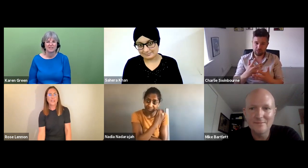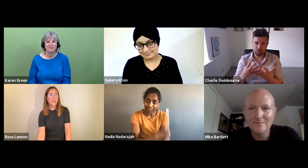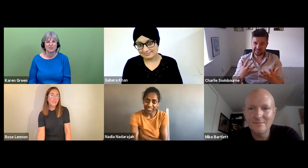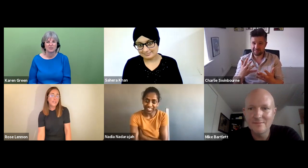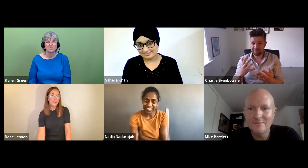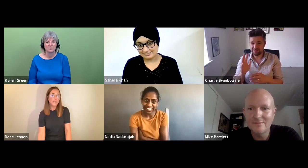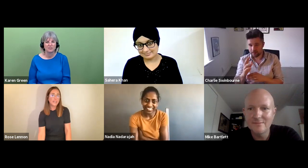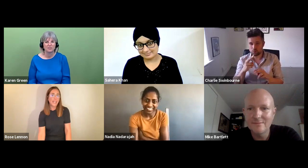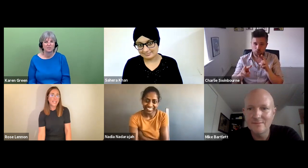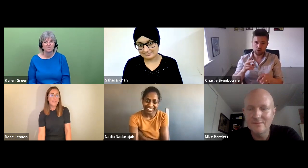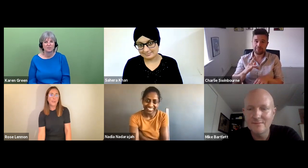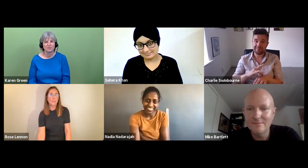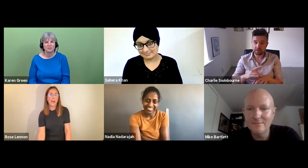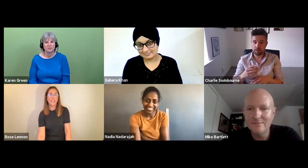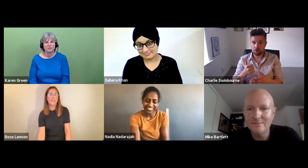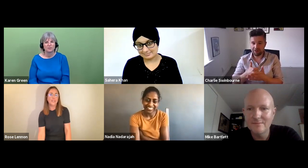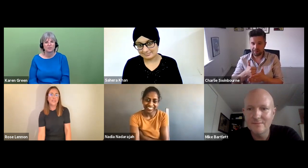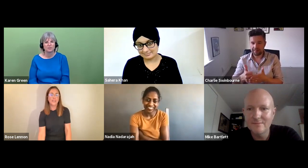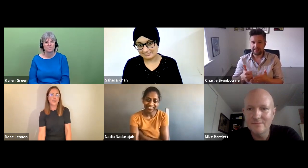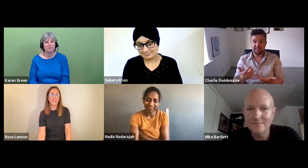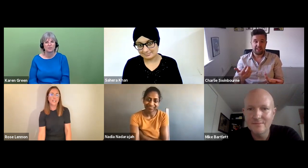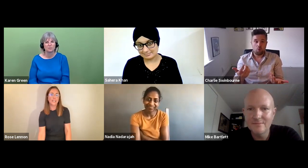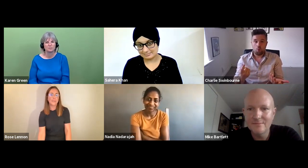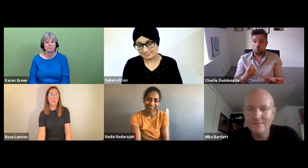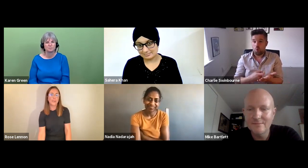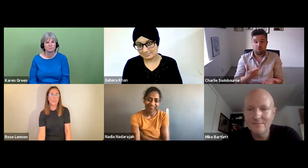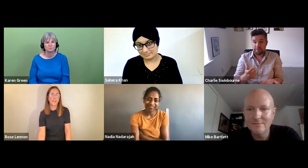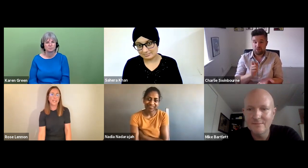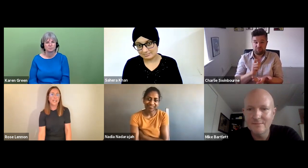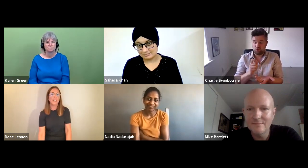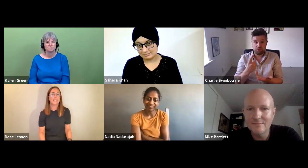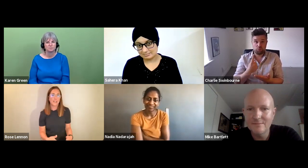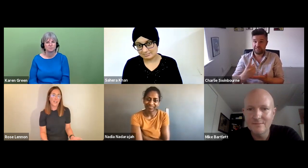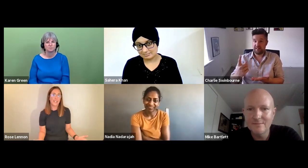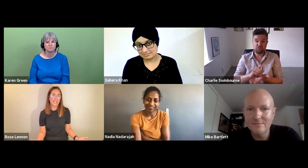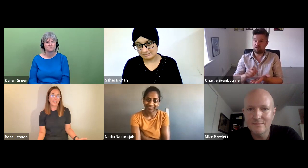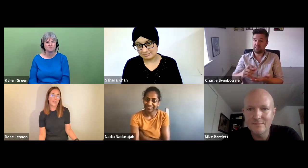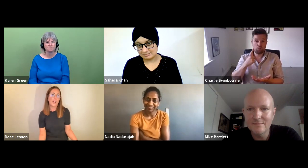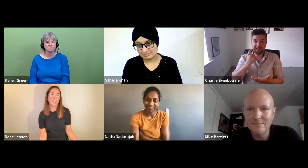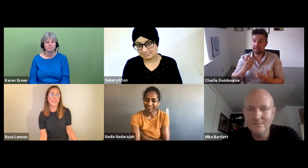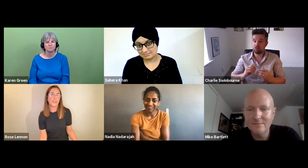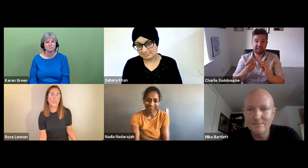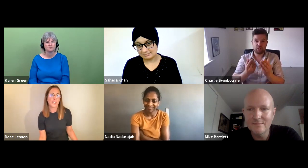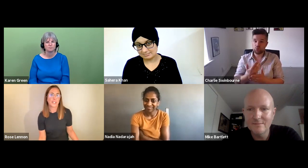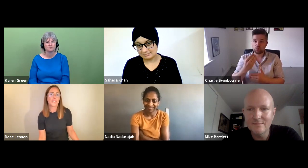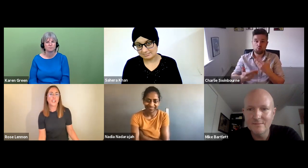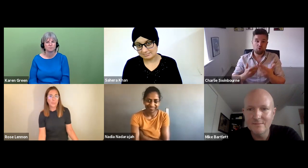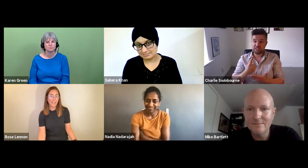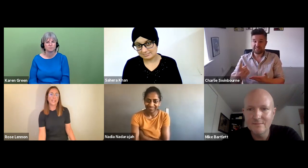Do you feel that's important, Mike? Do you feel that it's important to be diverse in the work that you're consuming as